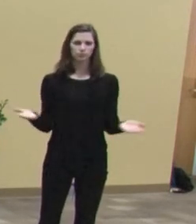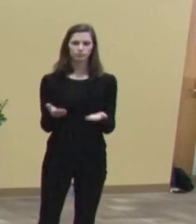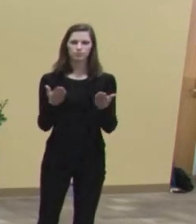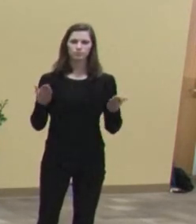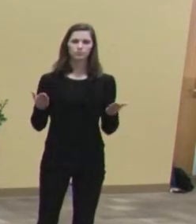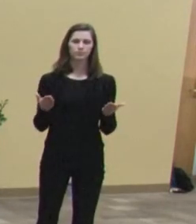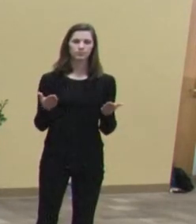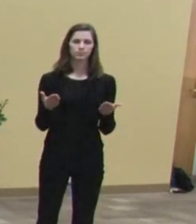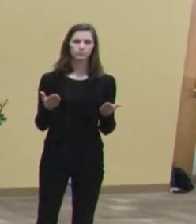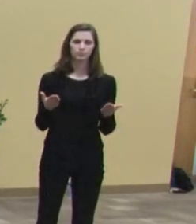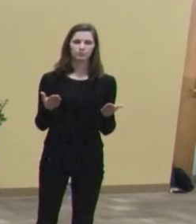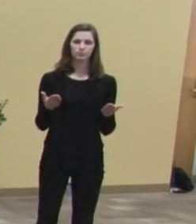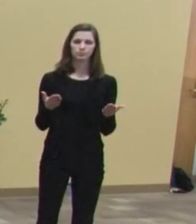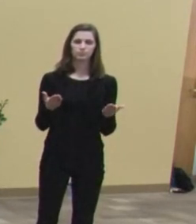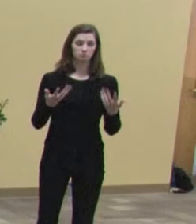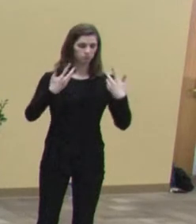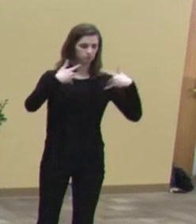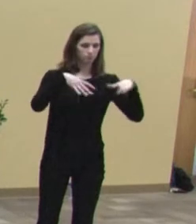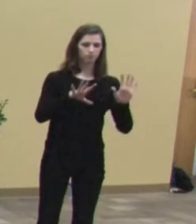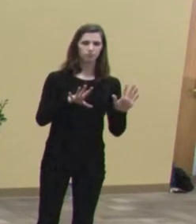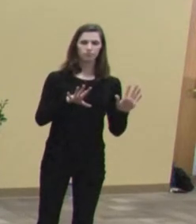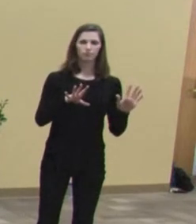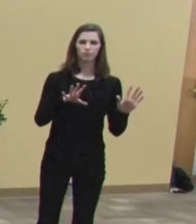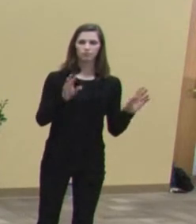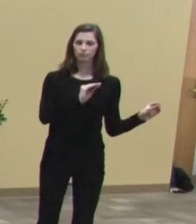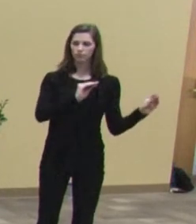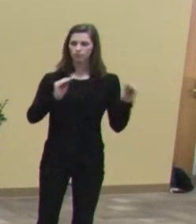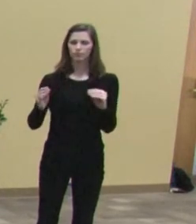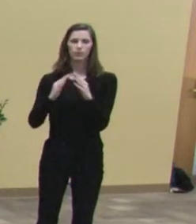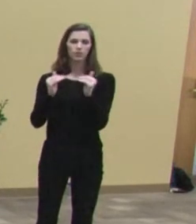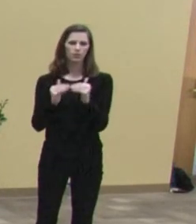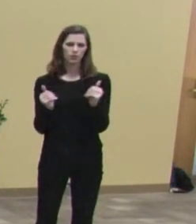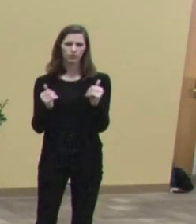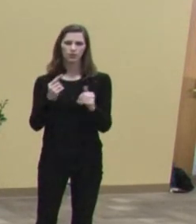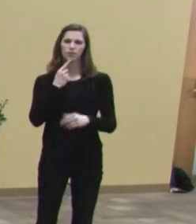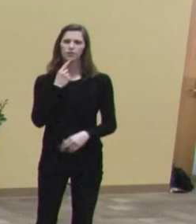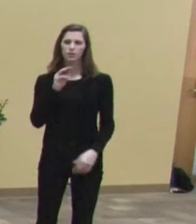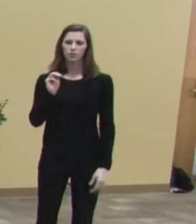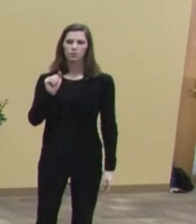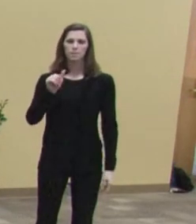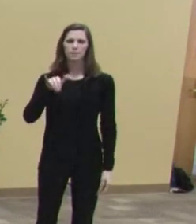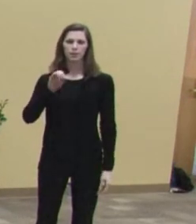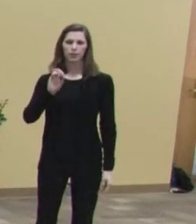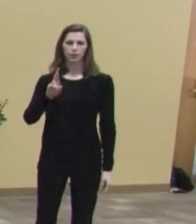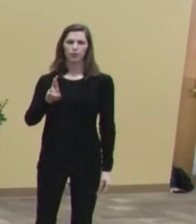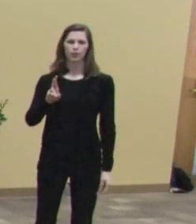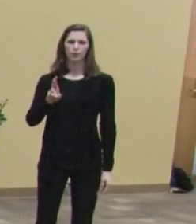And then they can move on town, downtown, and tell Mayor Lowe to do what is right.